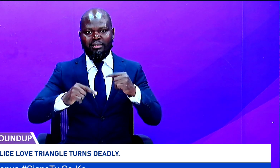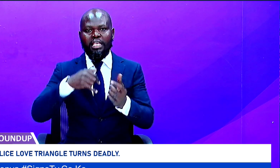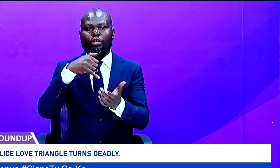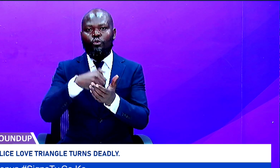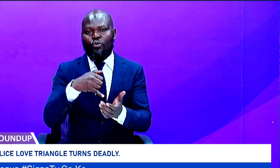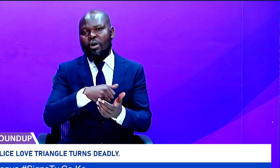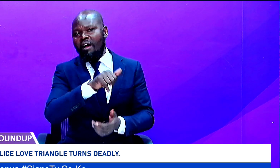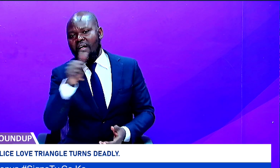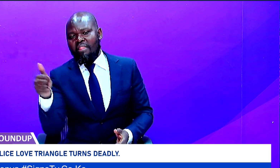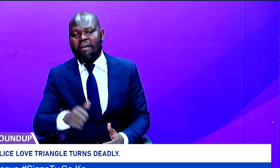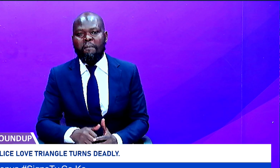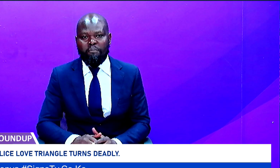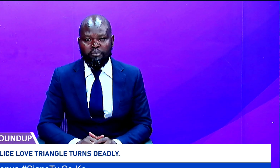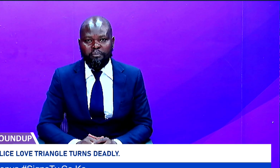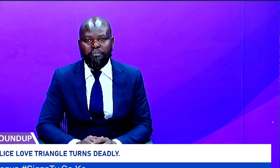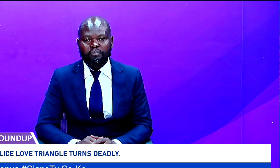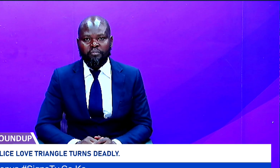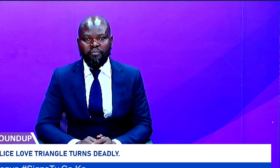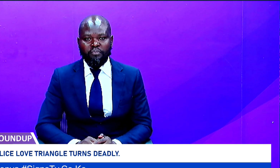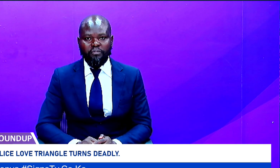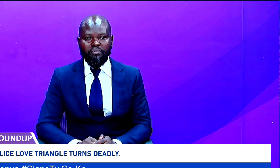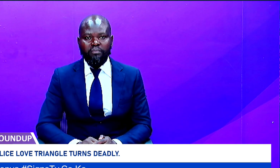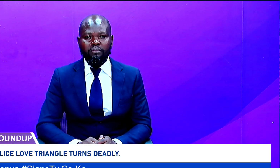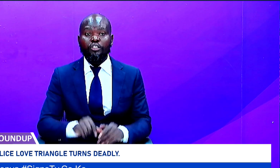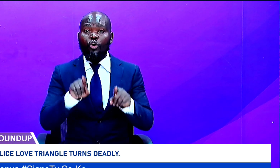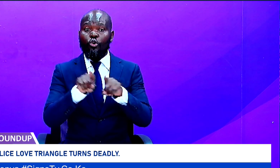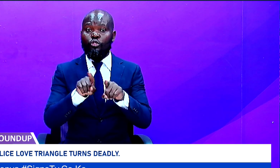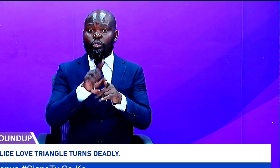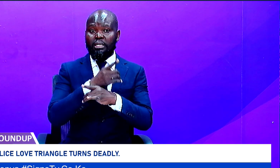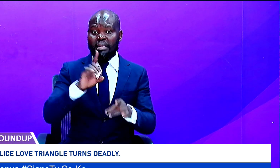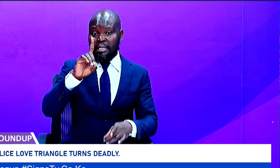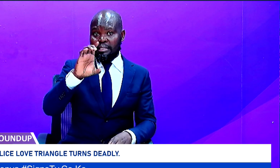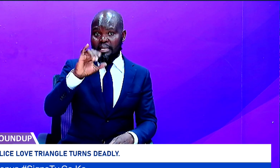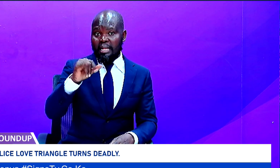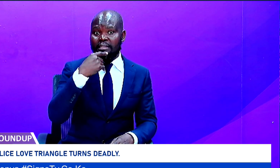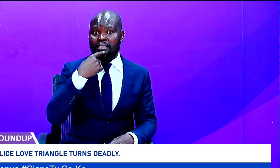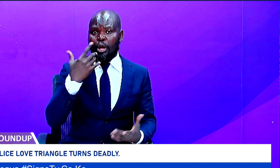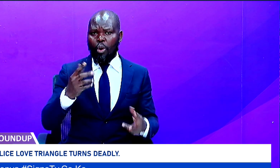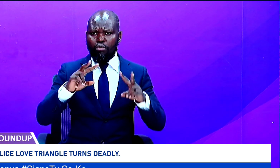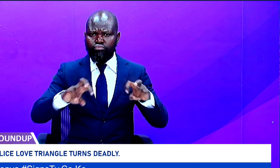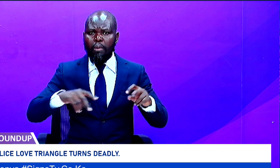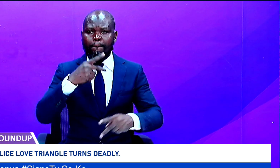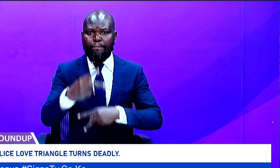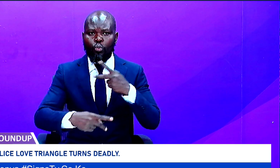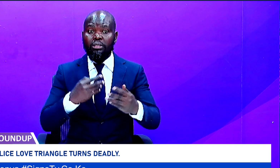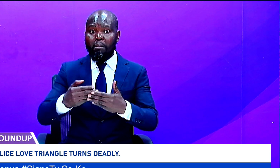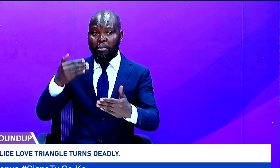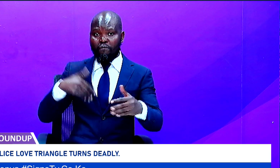including severe trauma to the head. The detectives from the DCI and the CSI